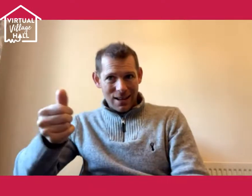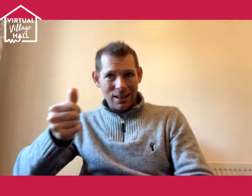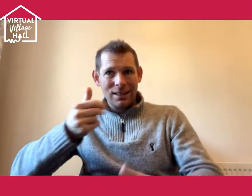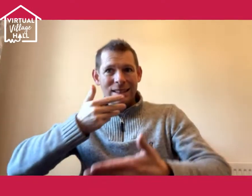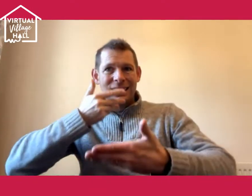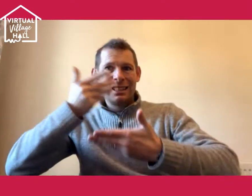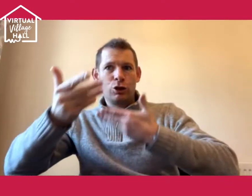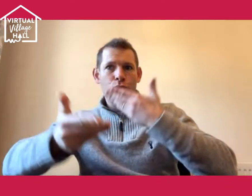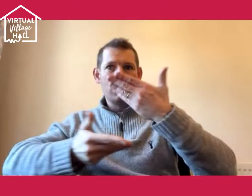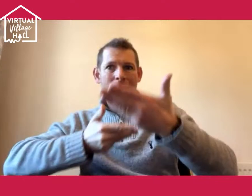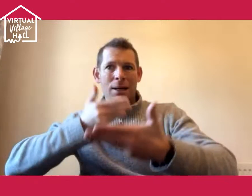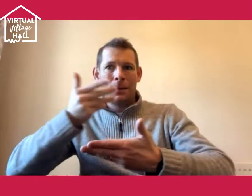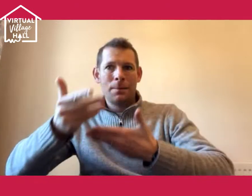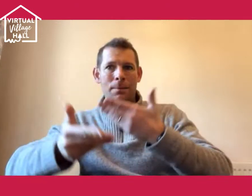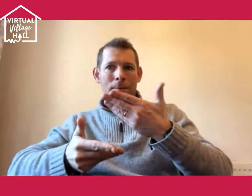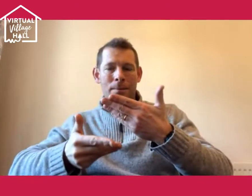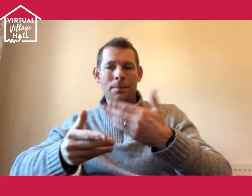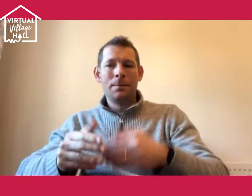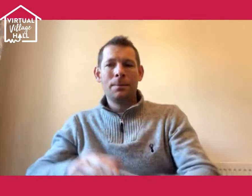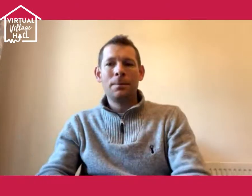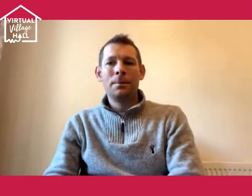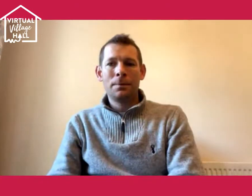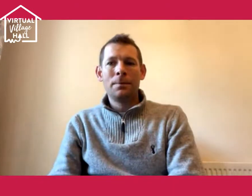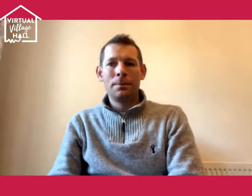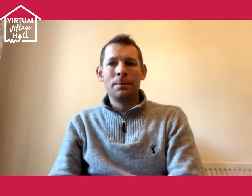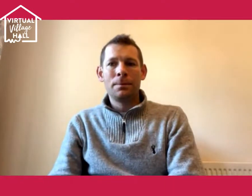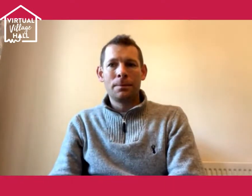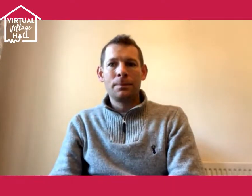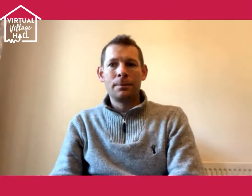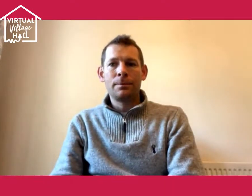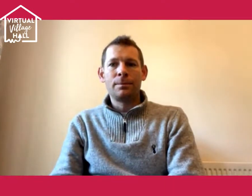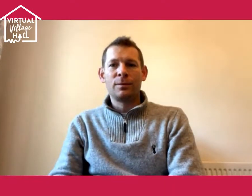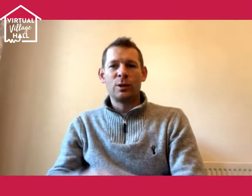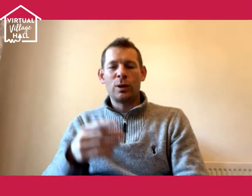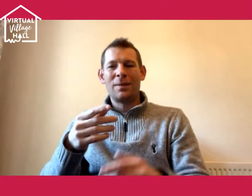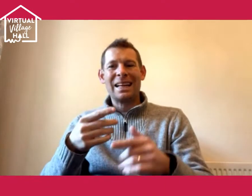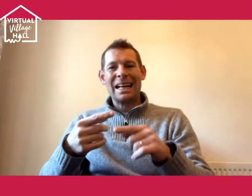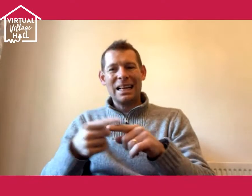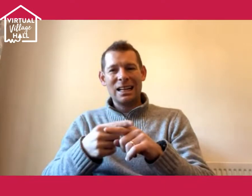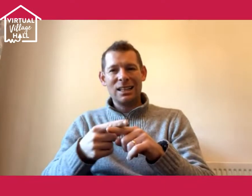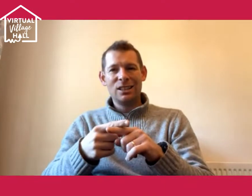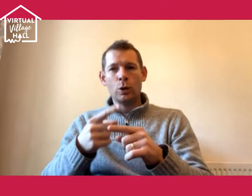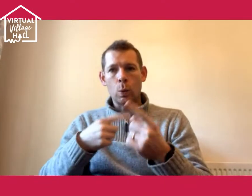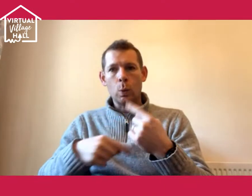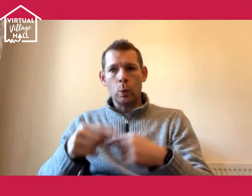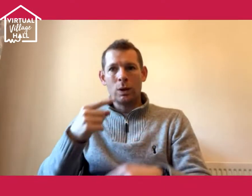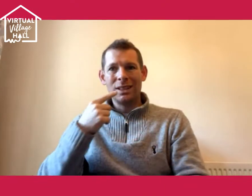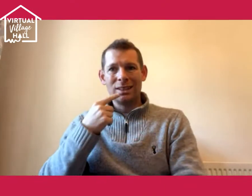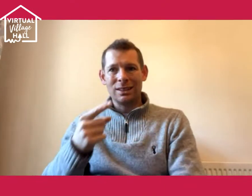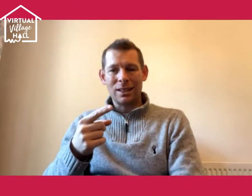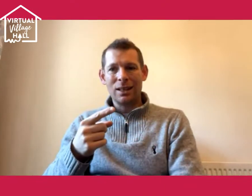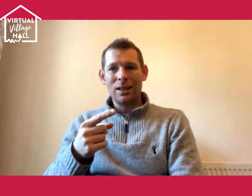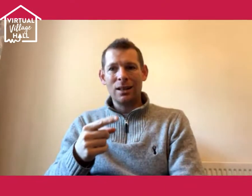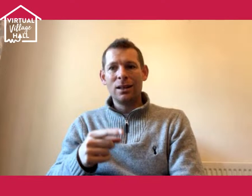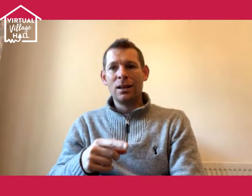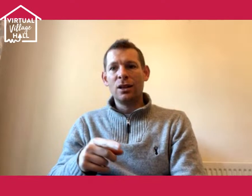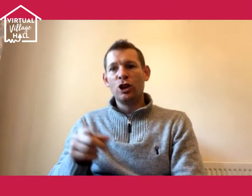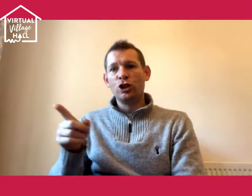then describe the color of the hair and whatever you want to talk about. In English, we